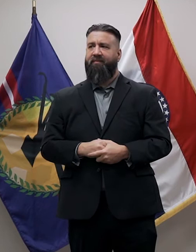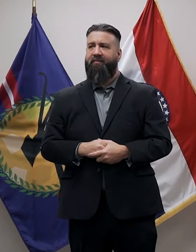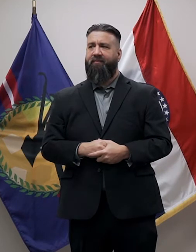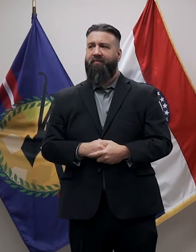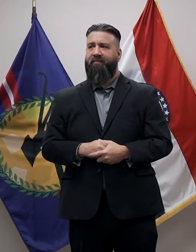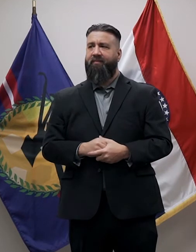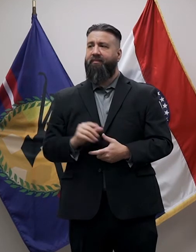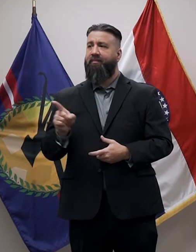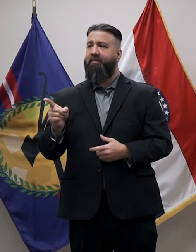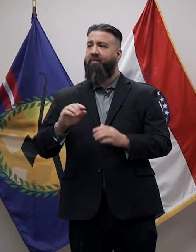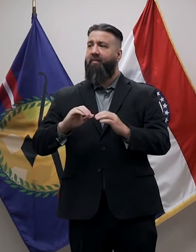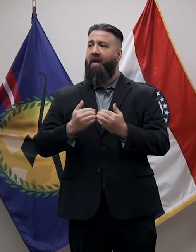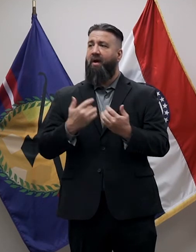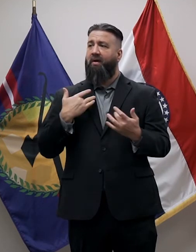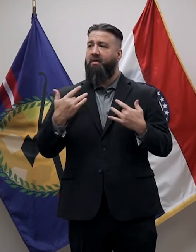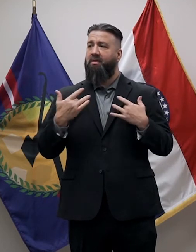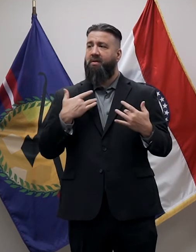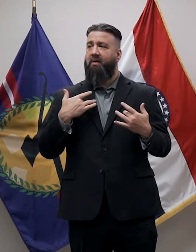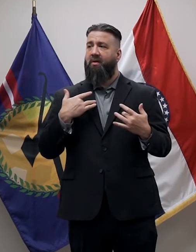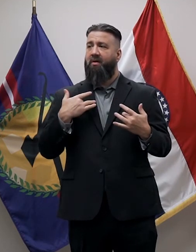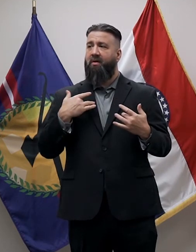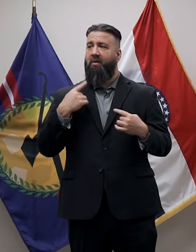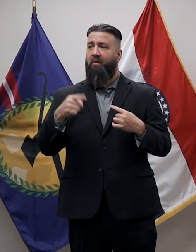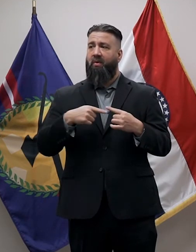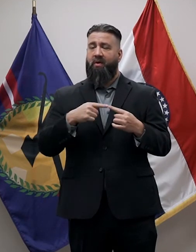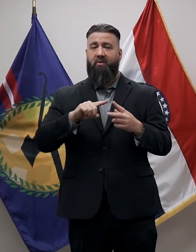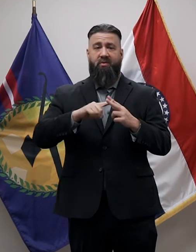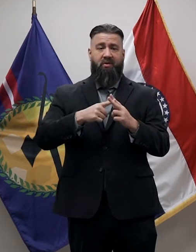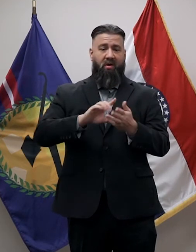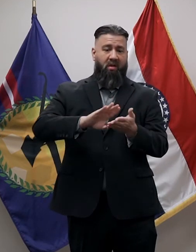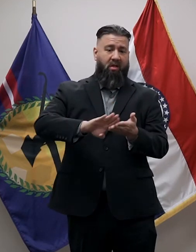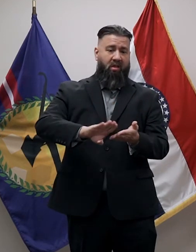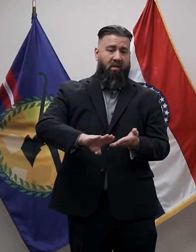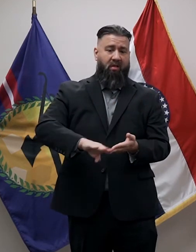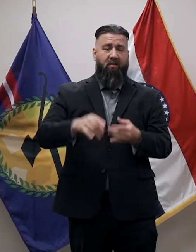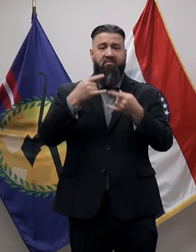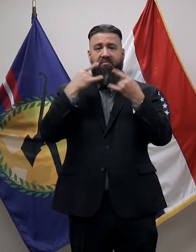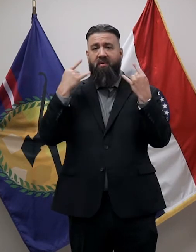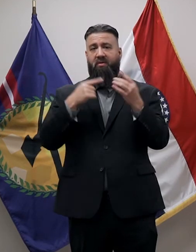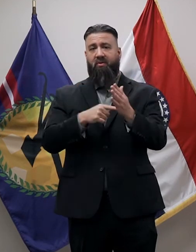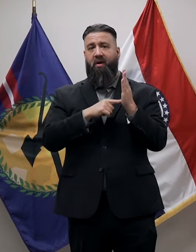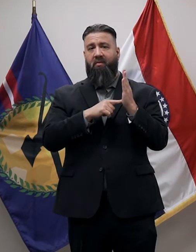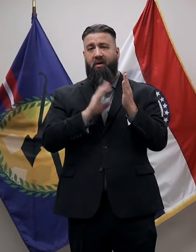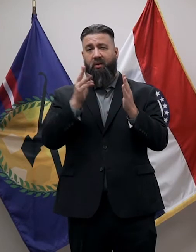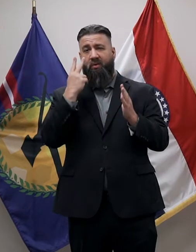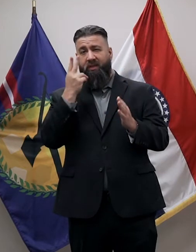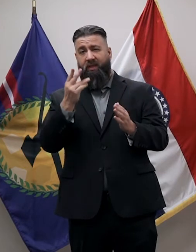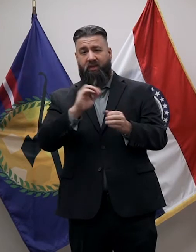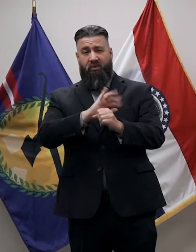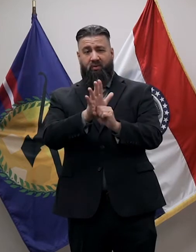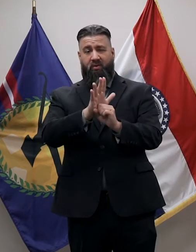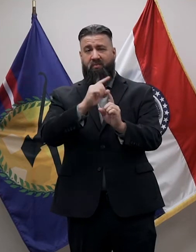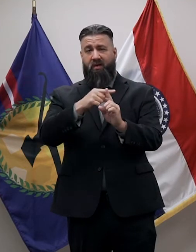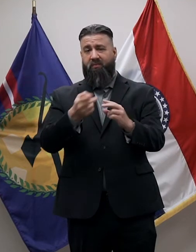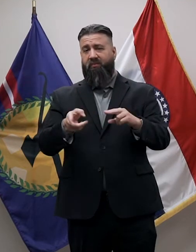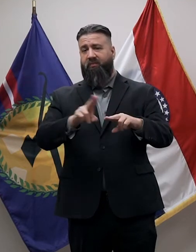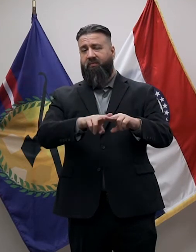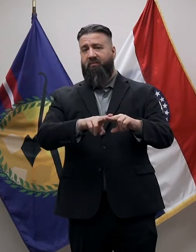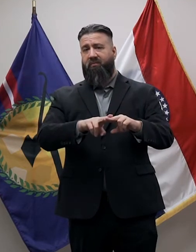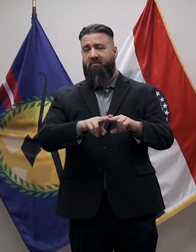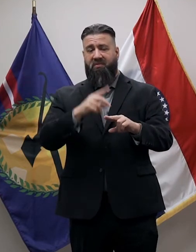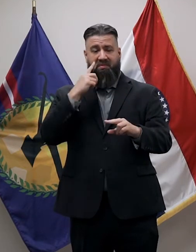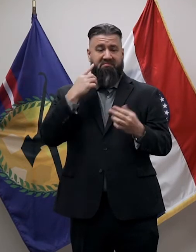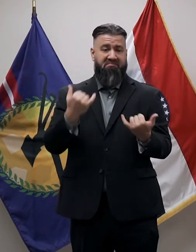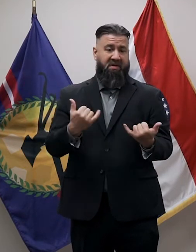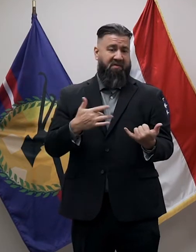How concerned are you, Dr. Page, that when you start removing the mask mandate, you could see an increase in cases? Are we at the point with the virus where